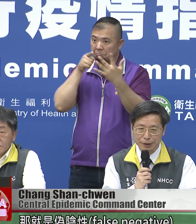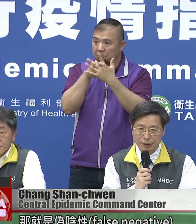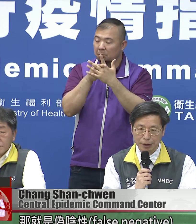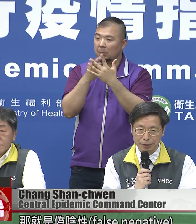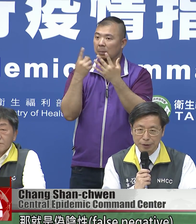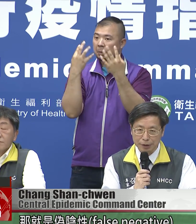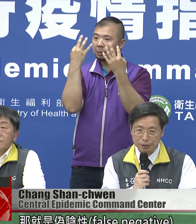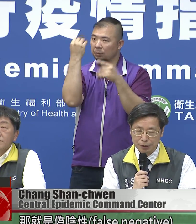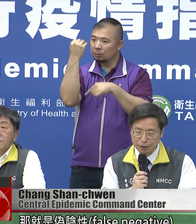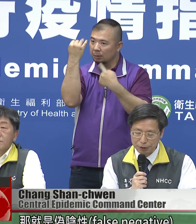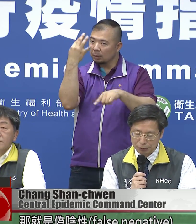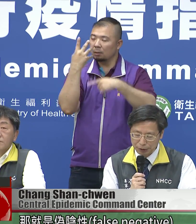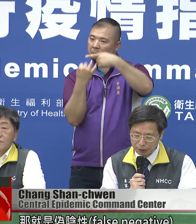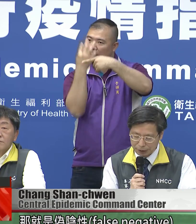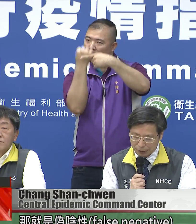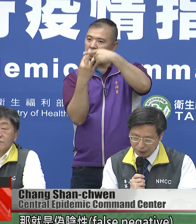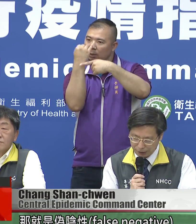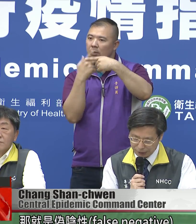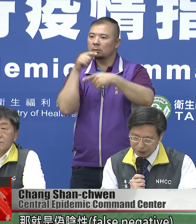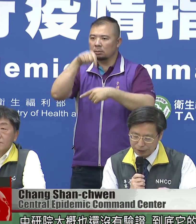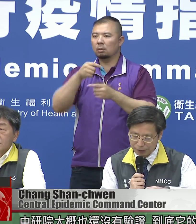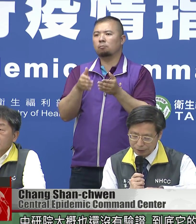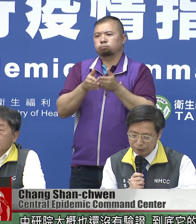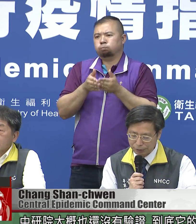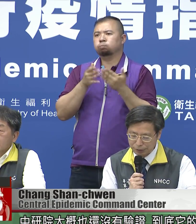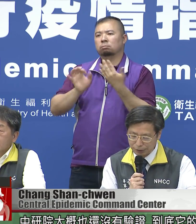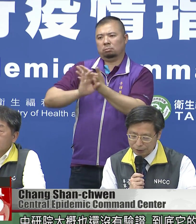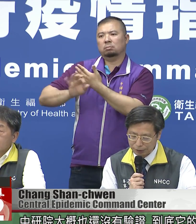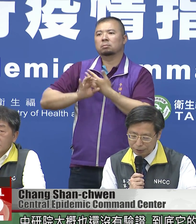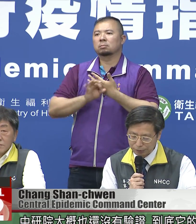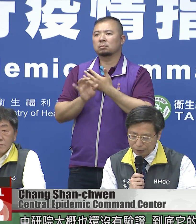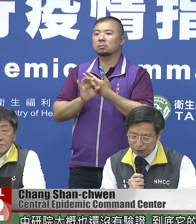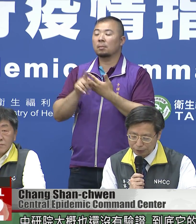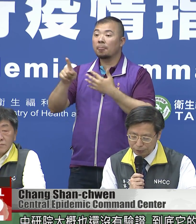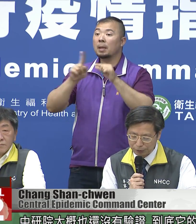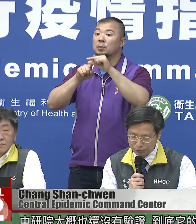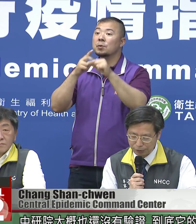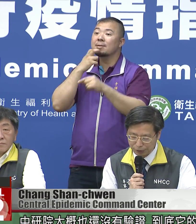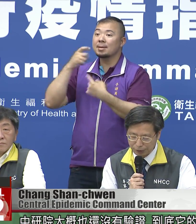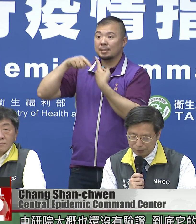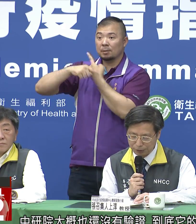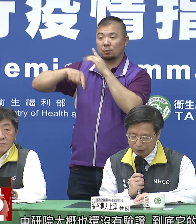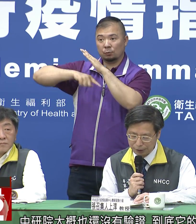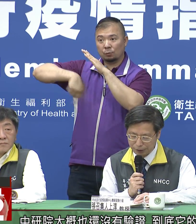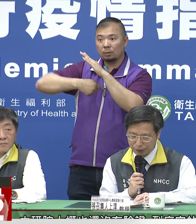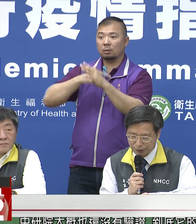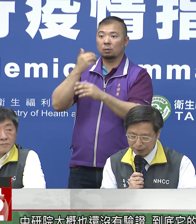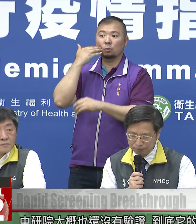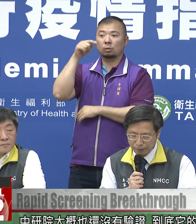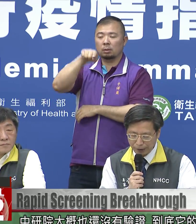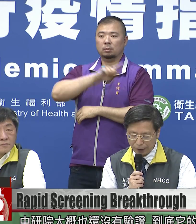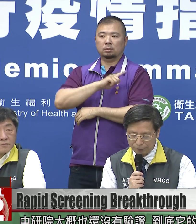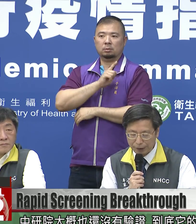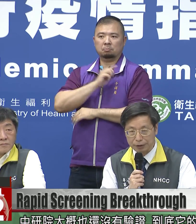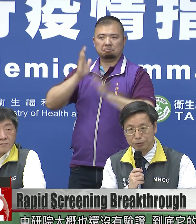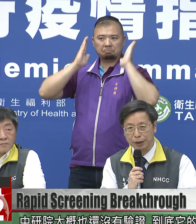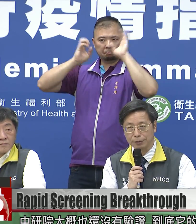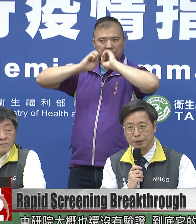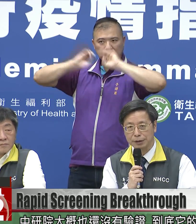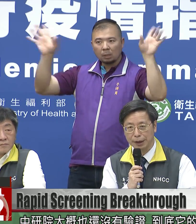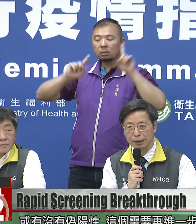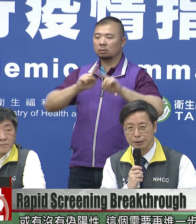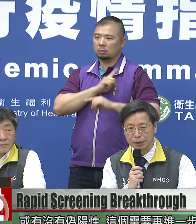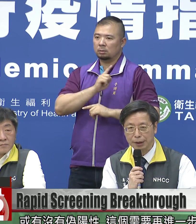detected. That would be a false negative. Academia Sinica probably hasn't verified the reagent and ultimately how many false negatives